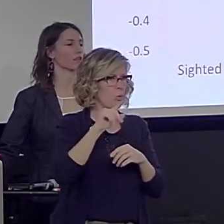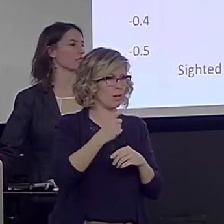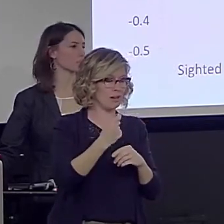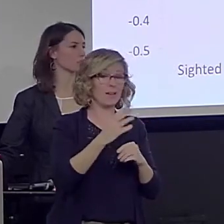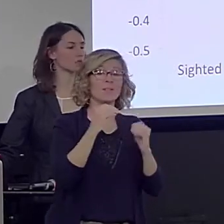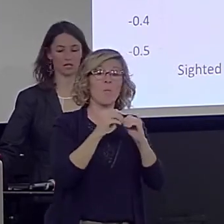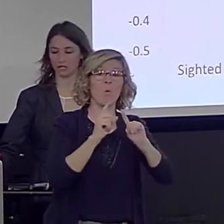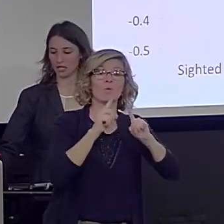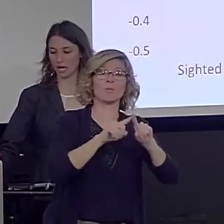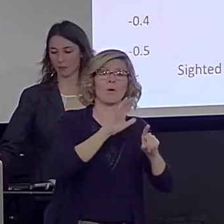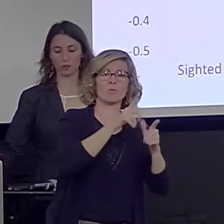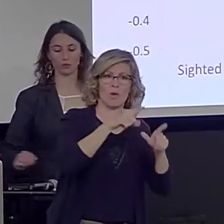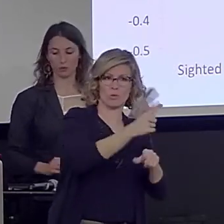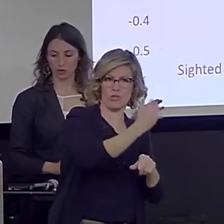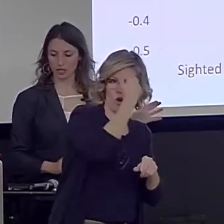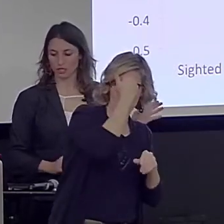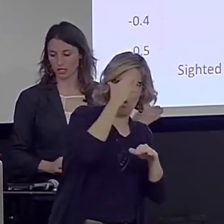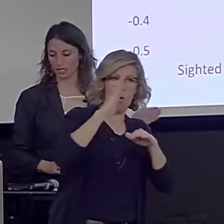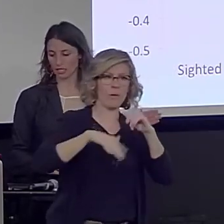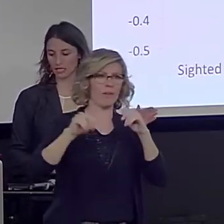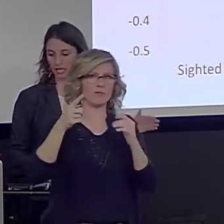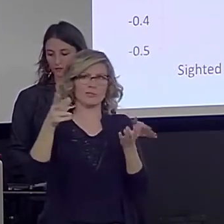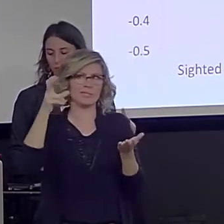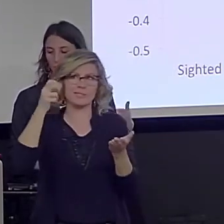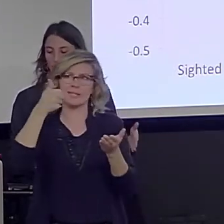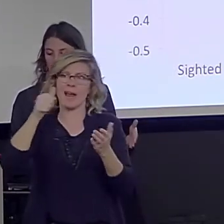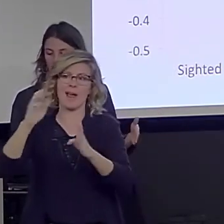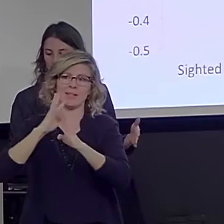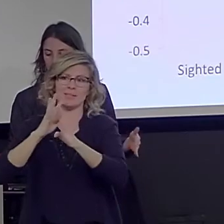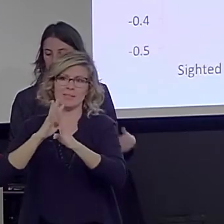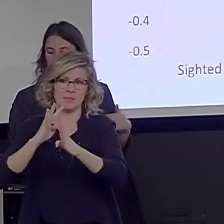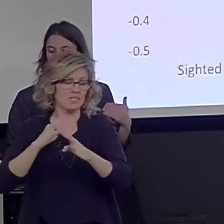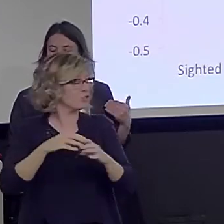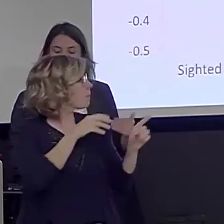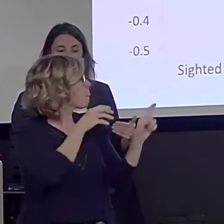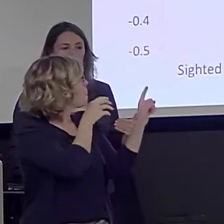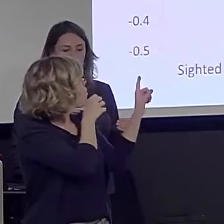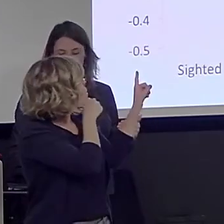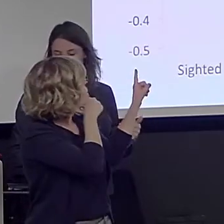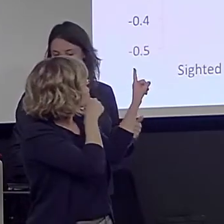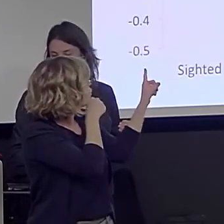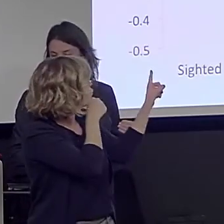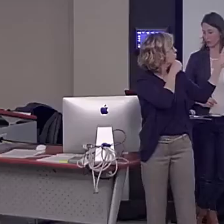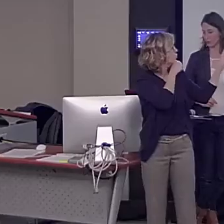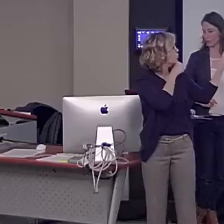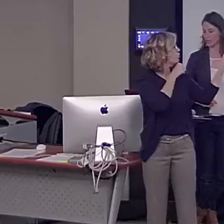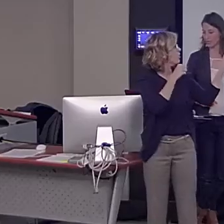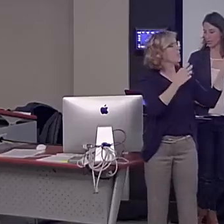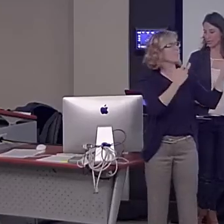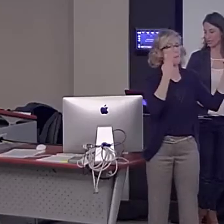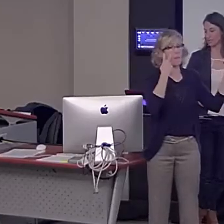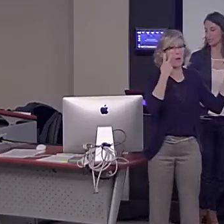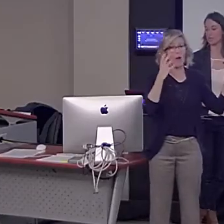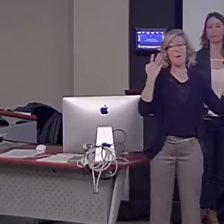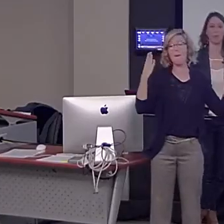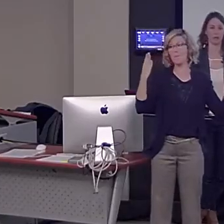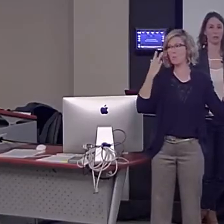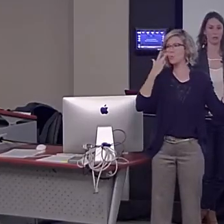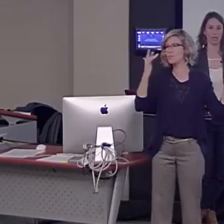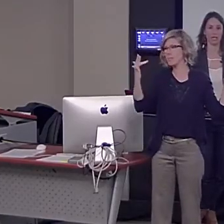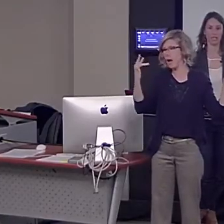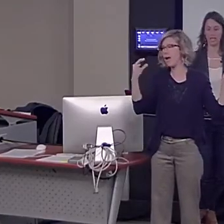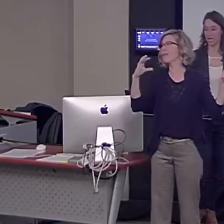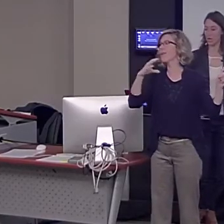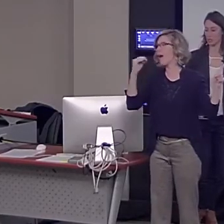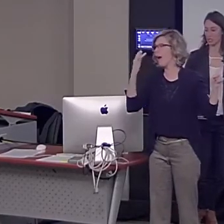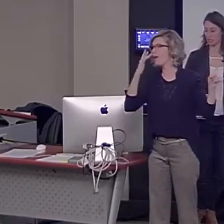speech, and then to music. So in orange is the data from the blind kids, and in blue I'm showing you the data from the sighted kids and the sighted